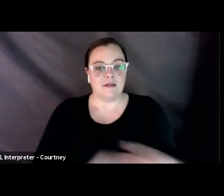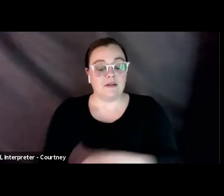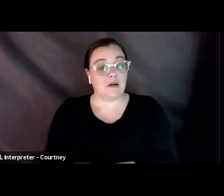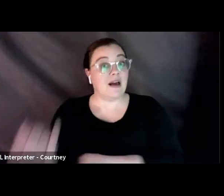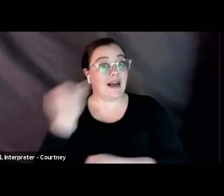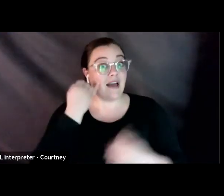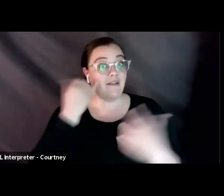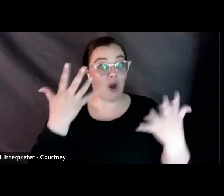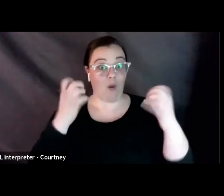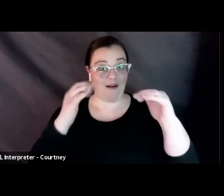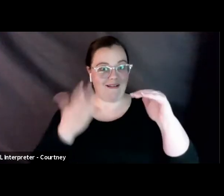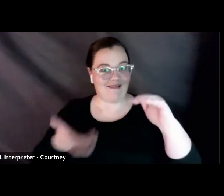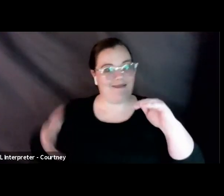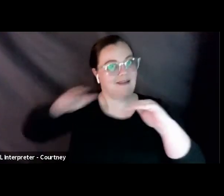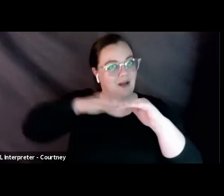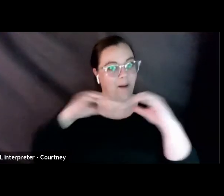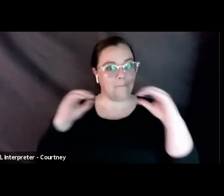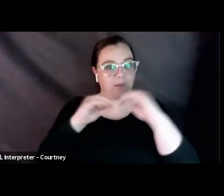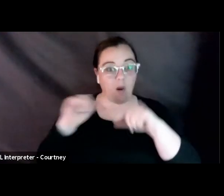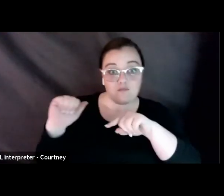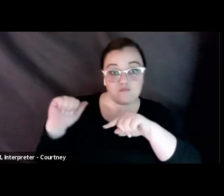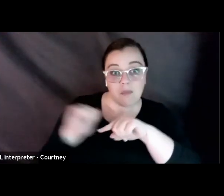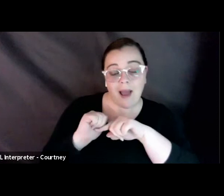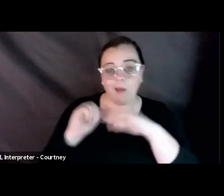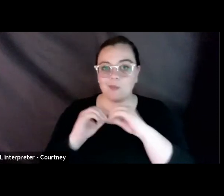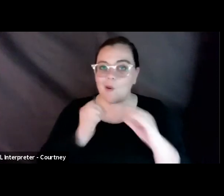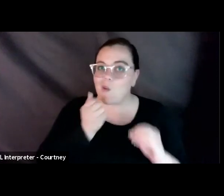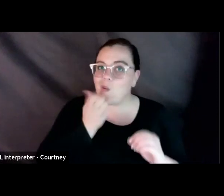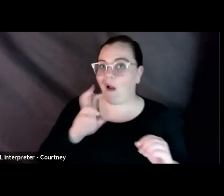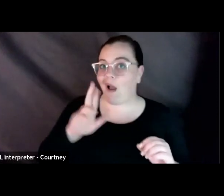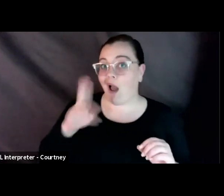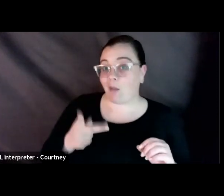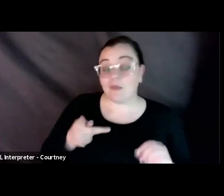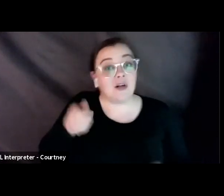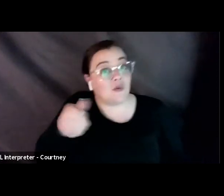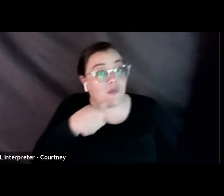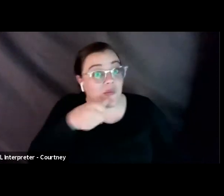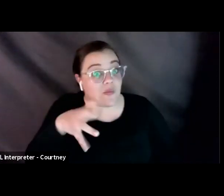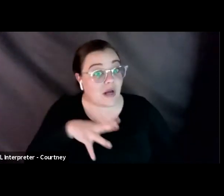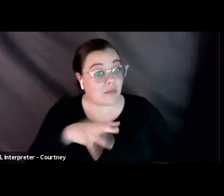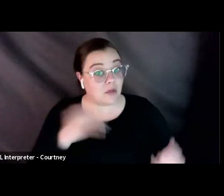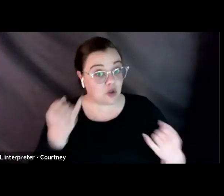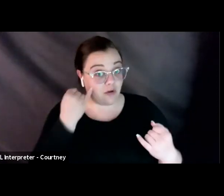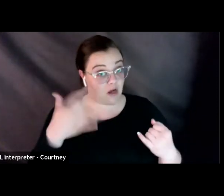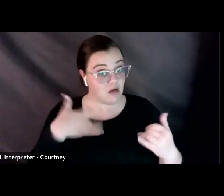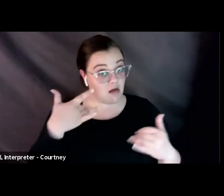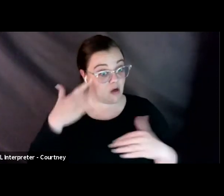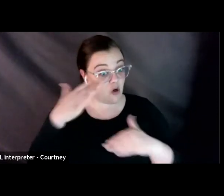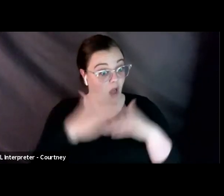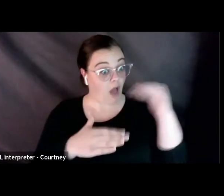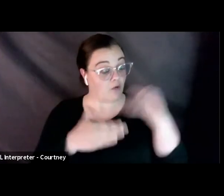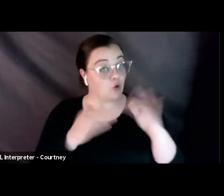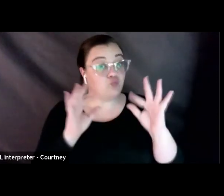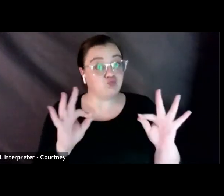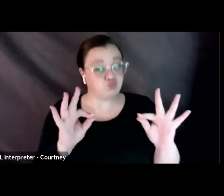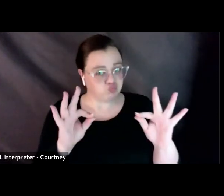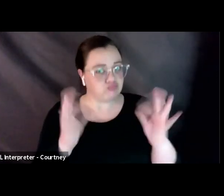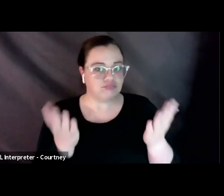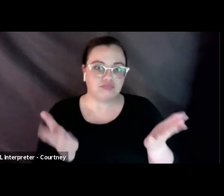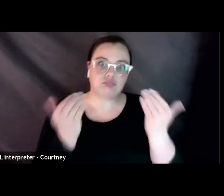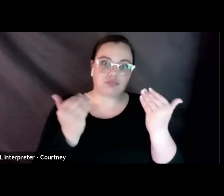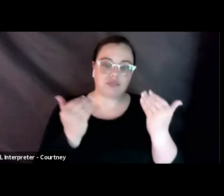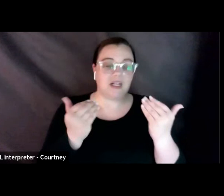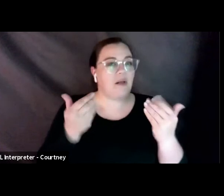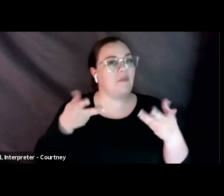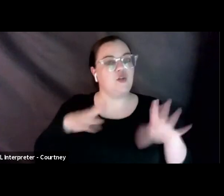want to next level it to warm up the bottom of your voice. And women, if you can come along and it feels comfortable, do so, but you never want to dig. You don't want to dig low and